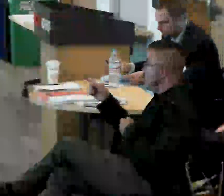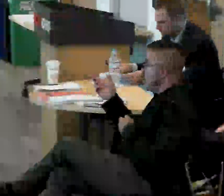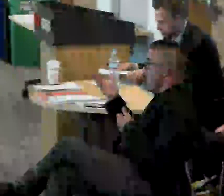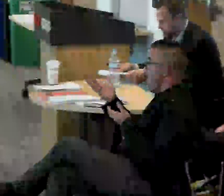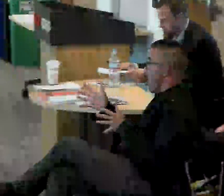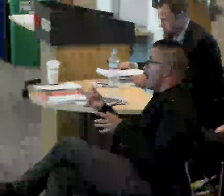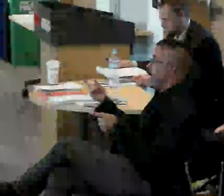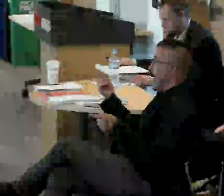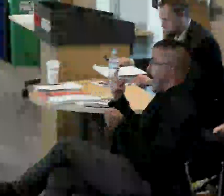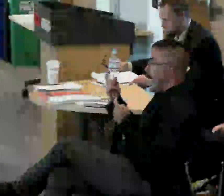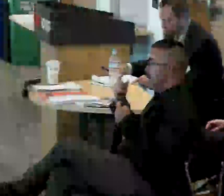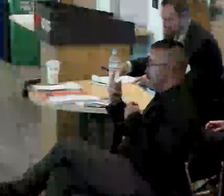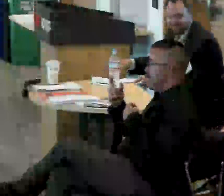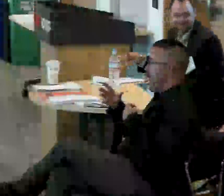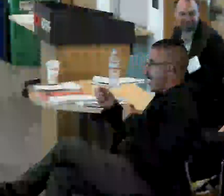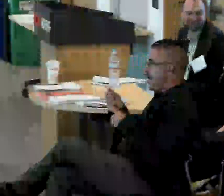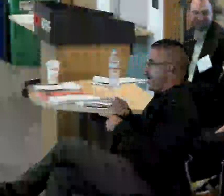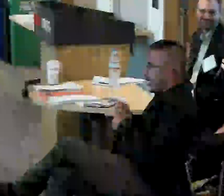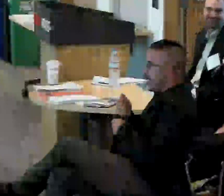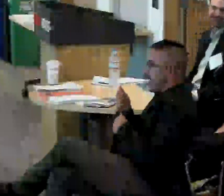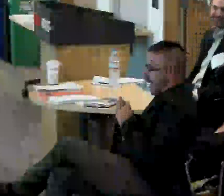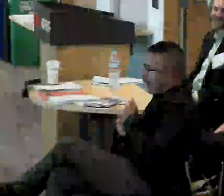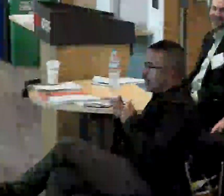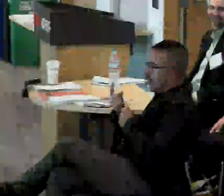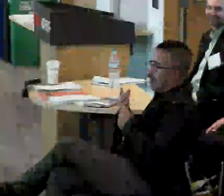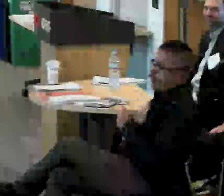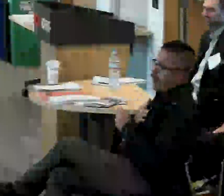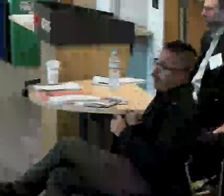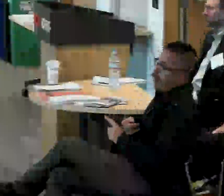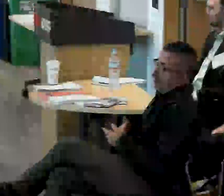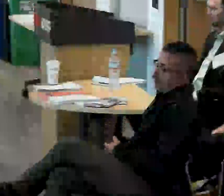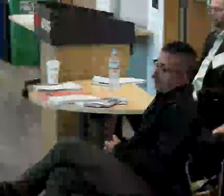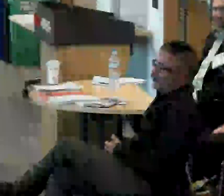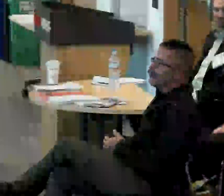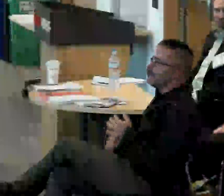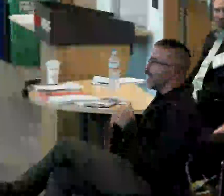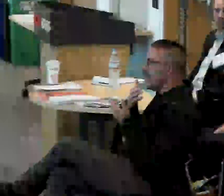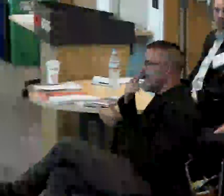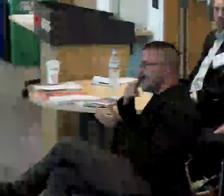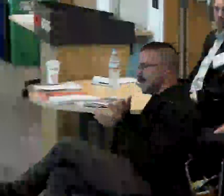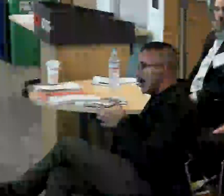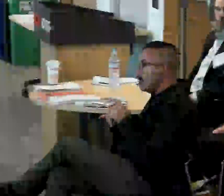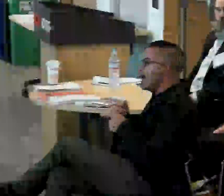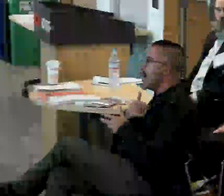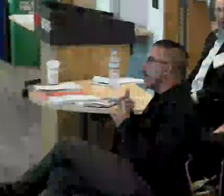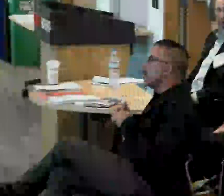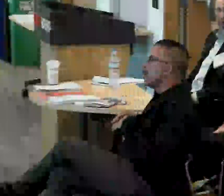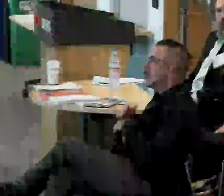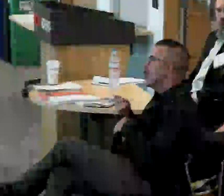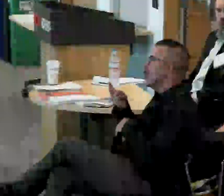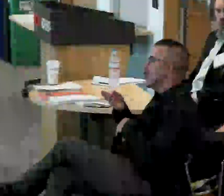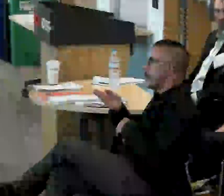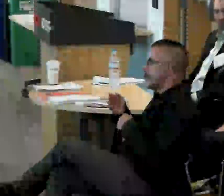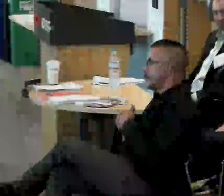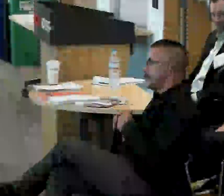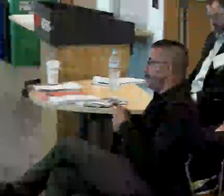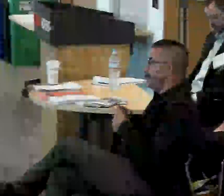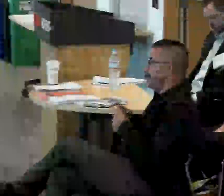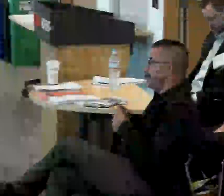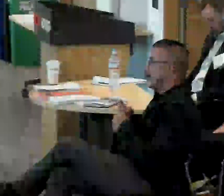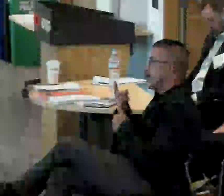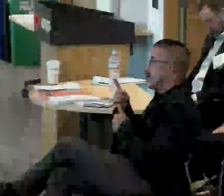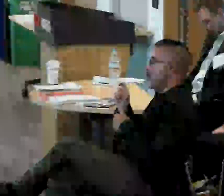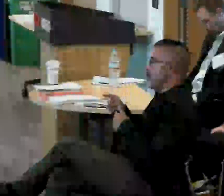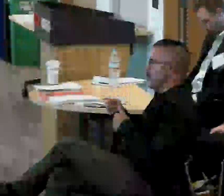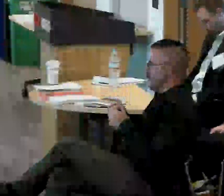So, you know, thanks for that, you know. But, you know, I just wanted to cover a couple of things. One of the questions asked, you know, how does